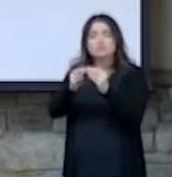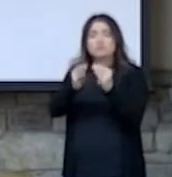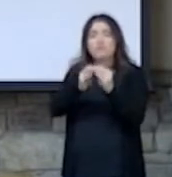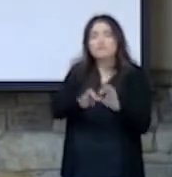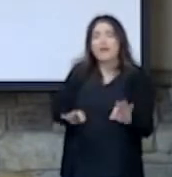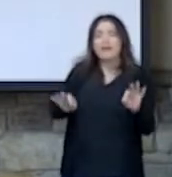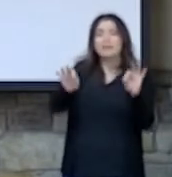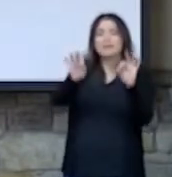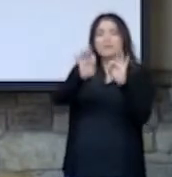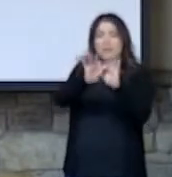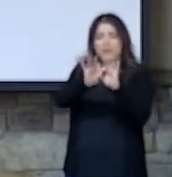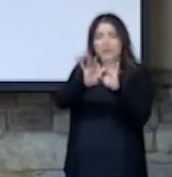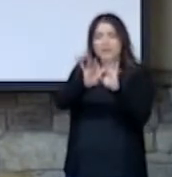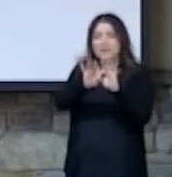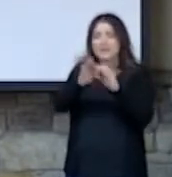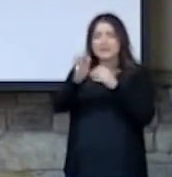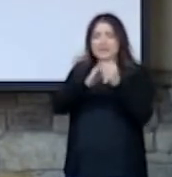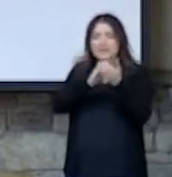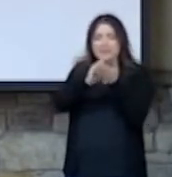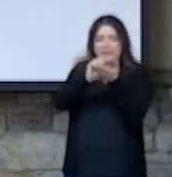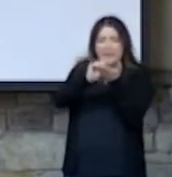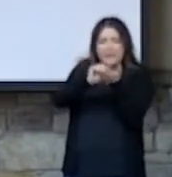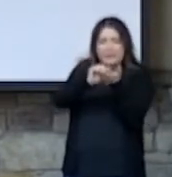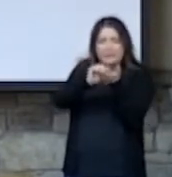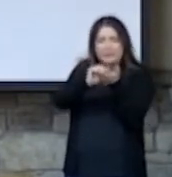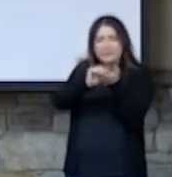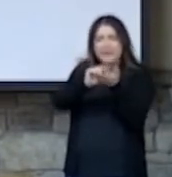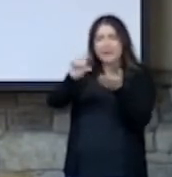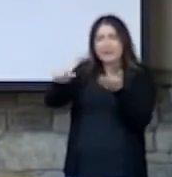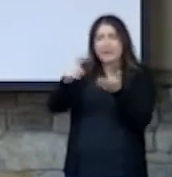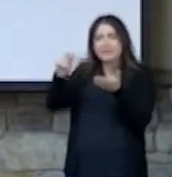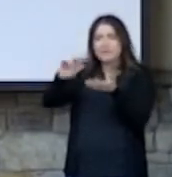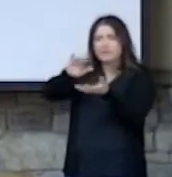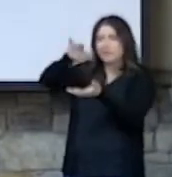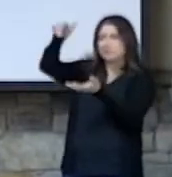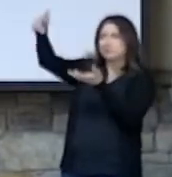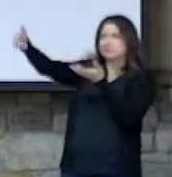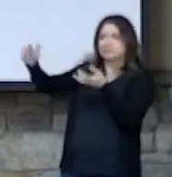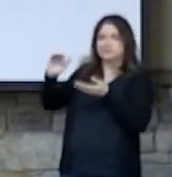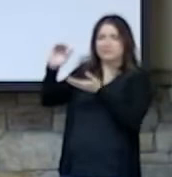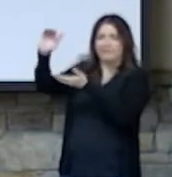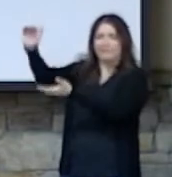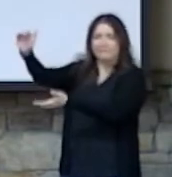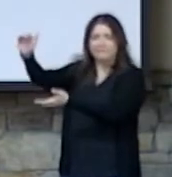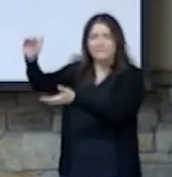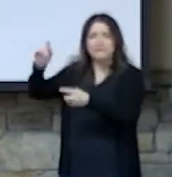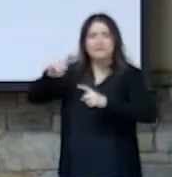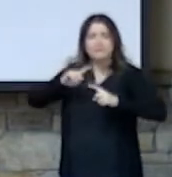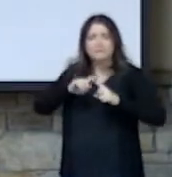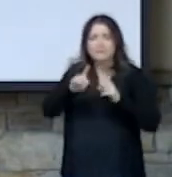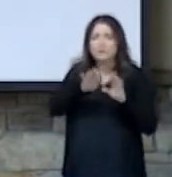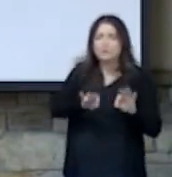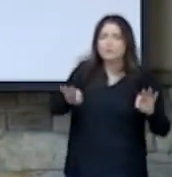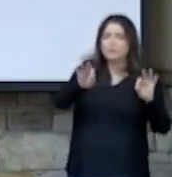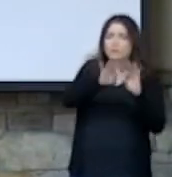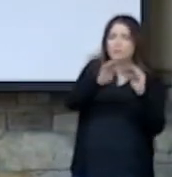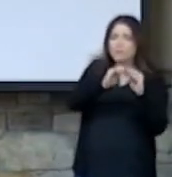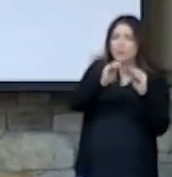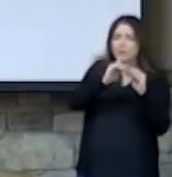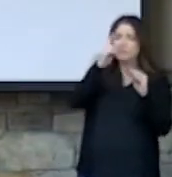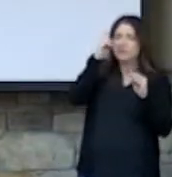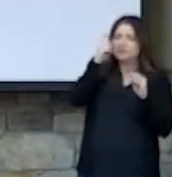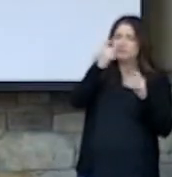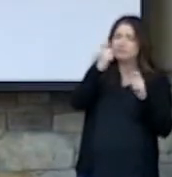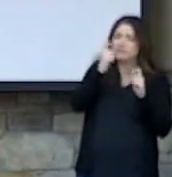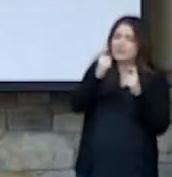who gave quantitatively much more. I think about David in 2 Samuel chapter 24 as he